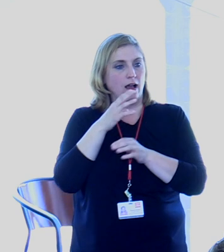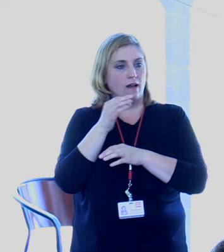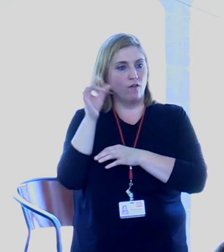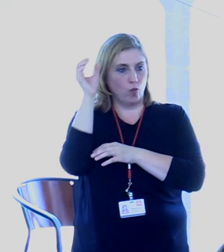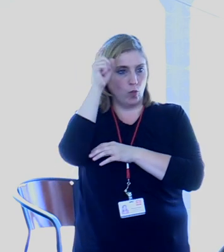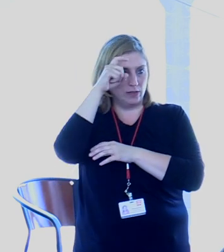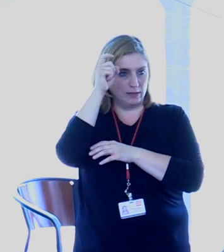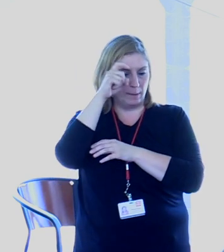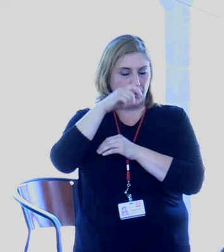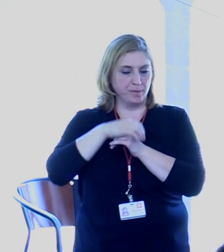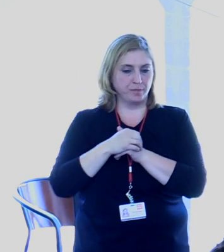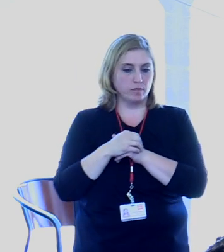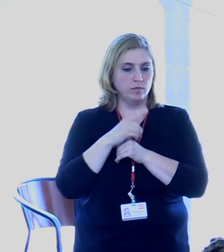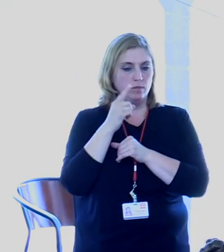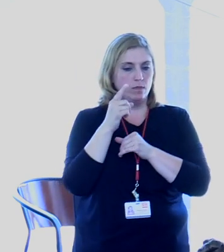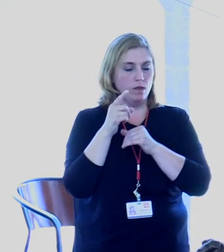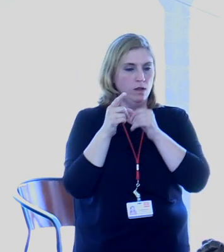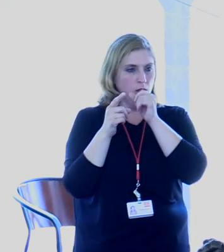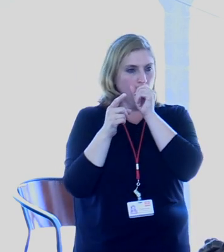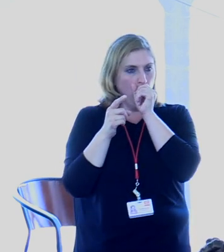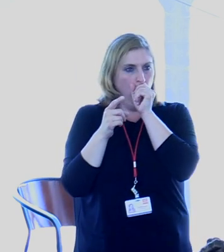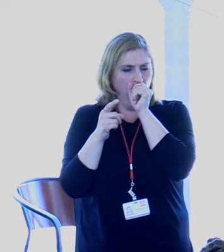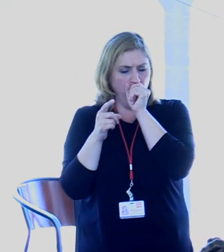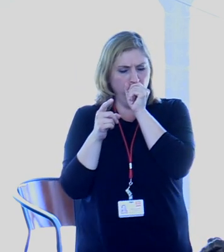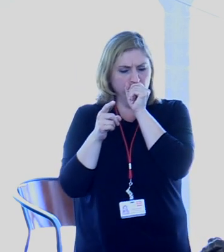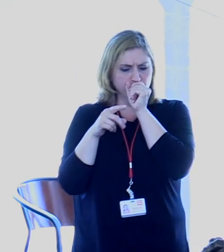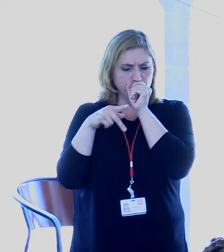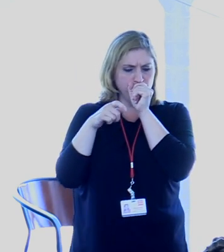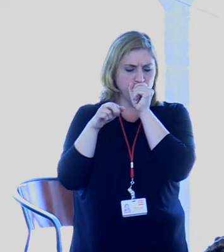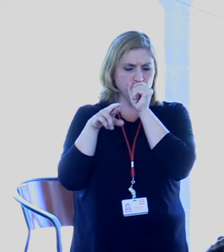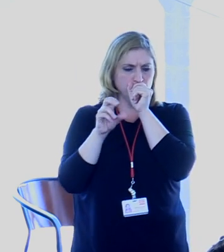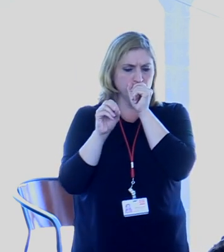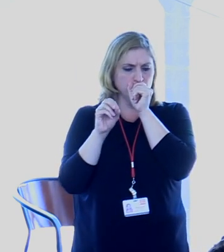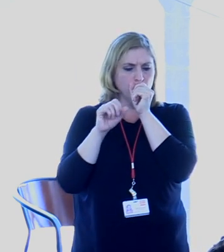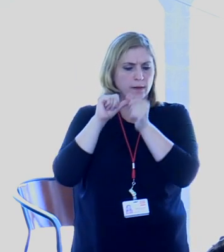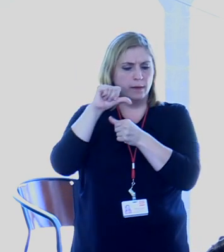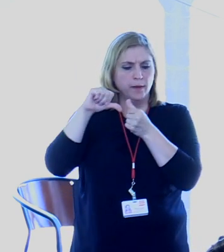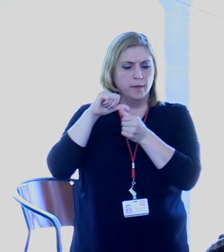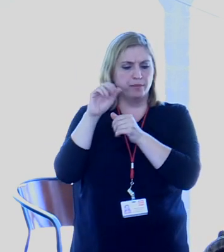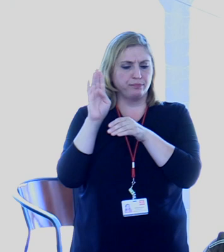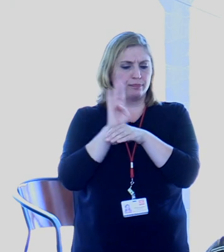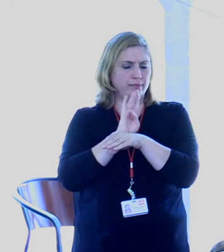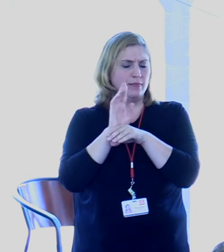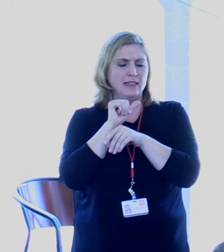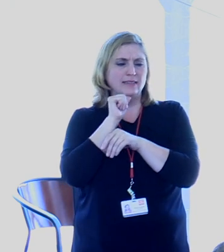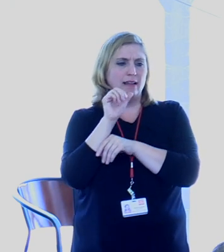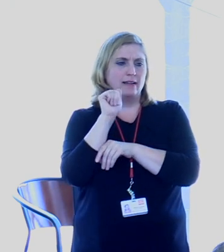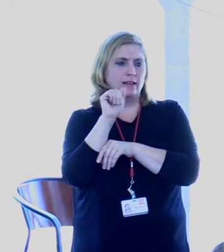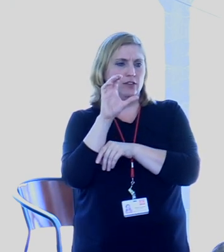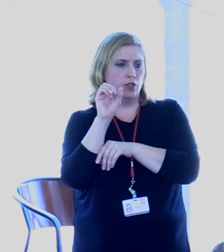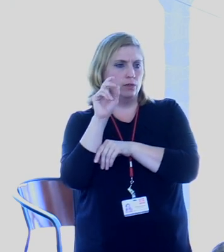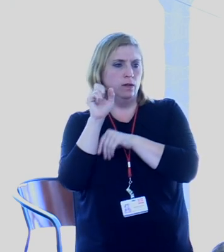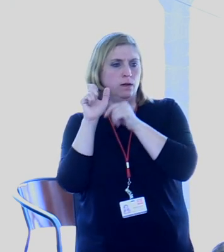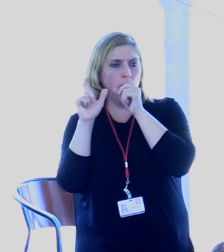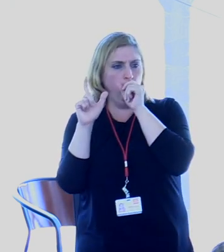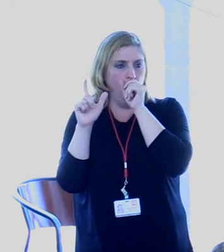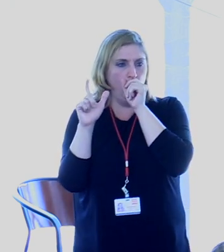wisdom. One has pro-social behaviors, okay, which is to say you're not asocial, you're